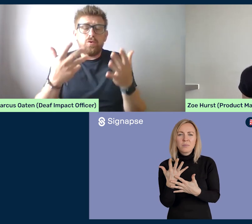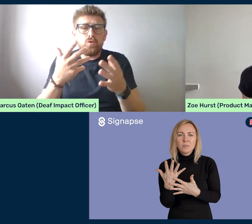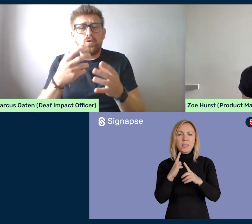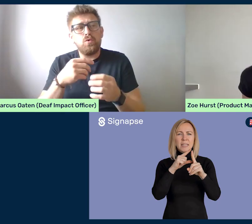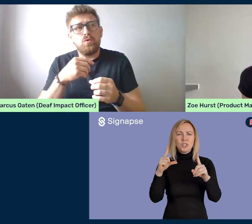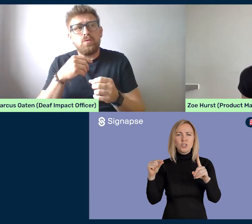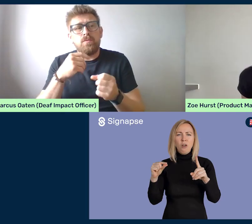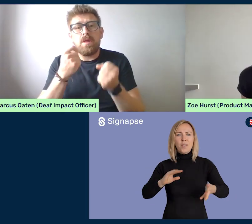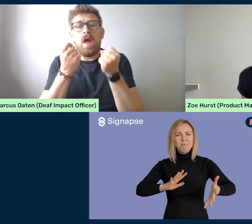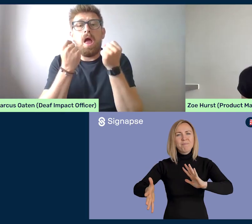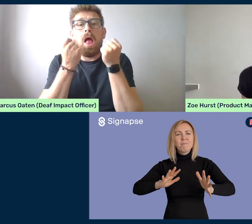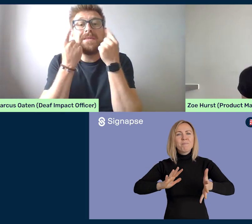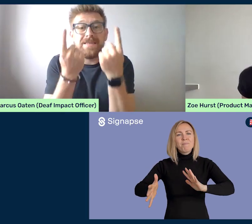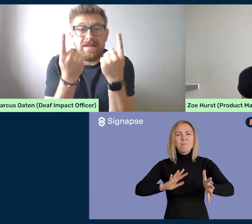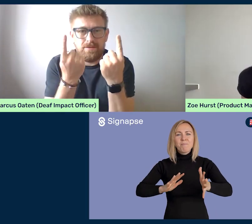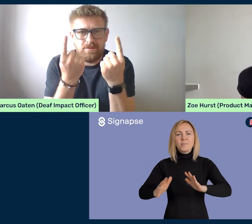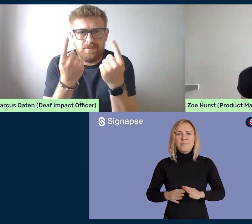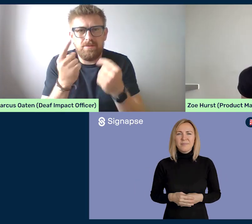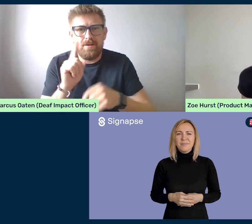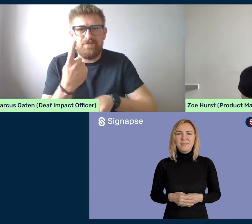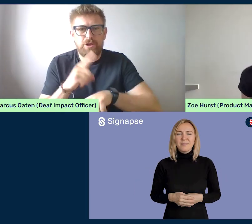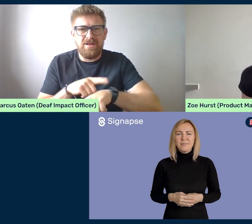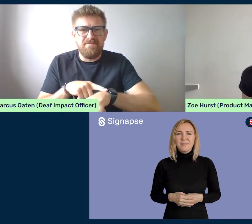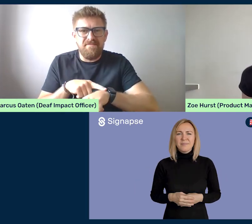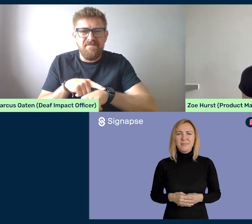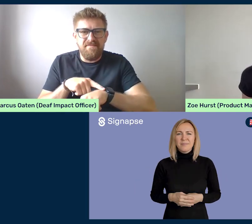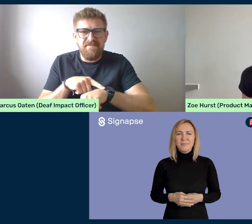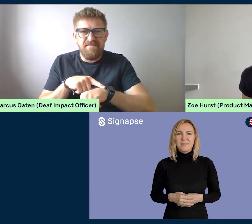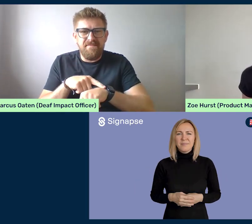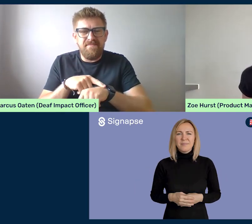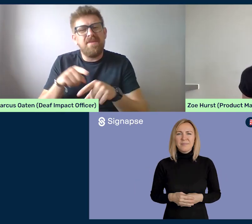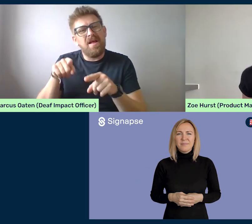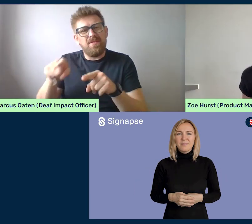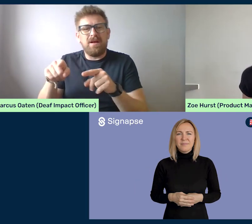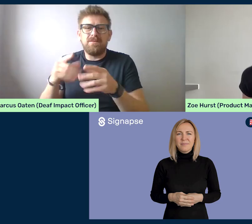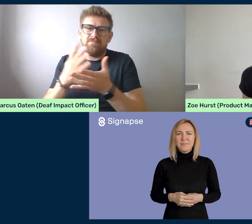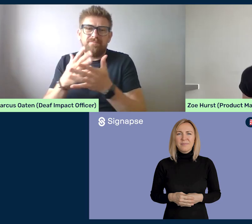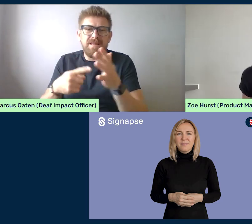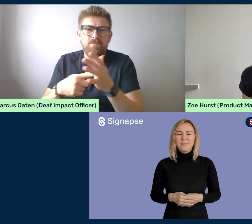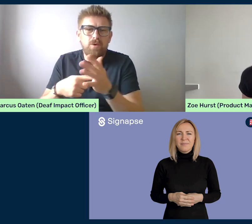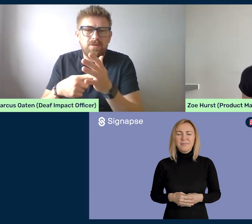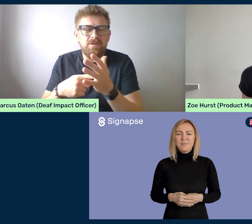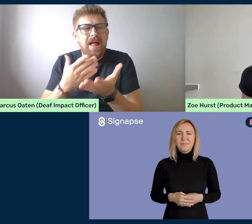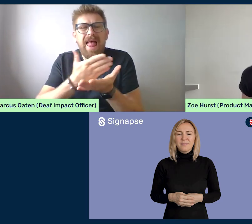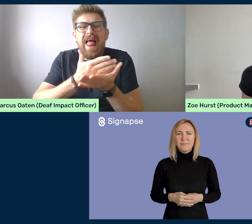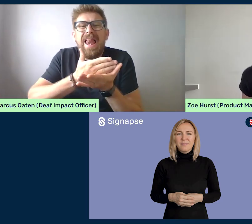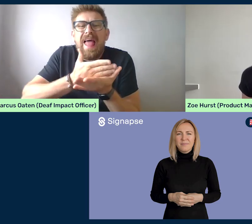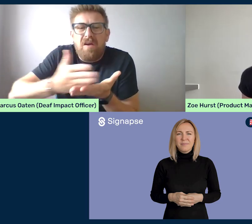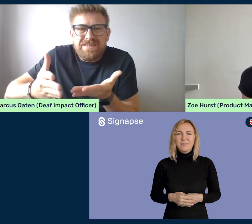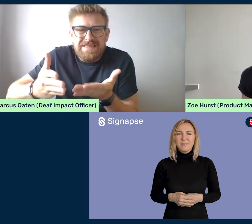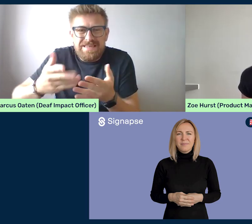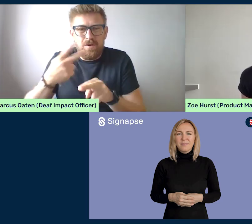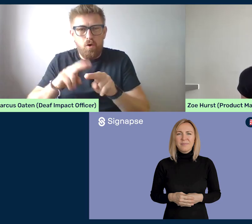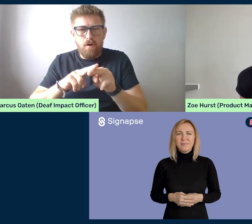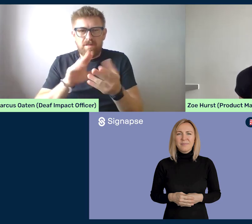our aim, which is really important, is to understand things the first time.